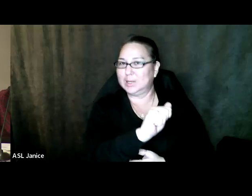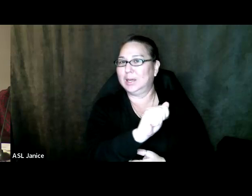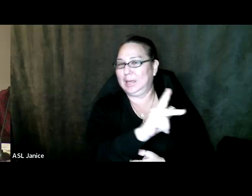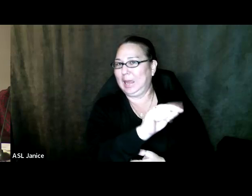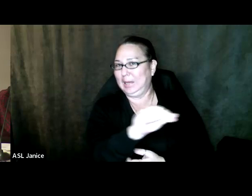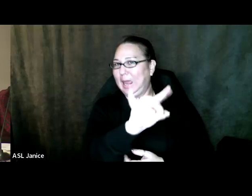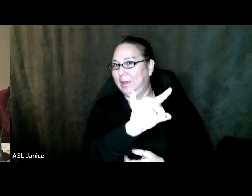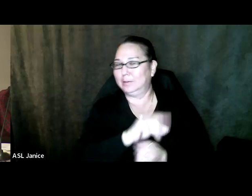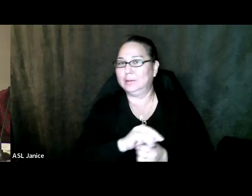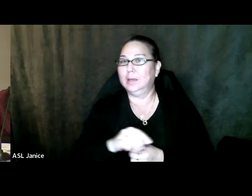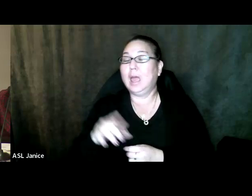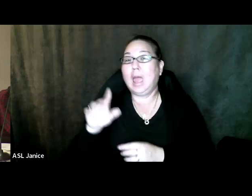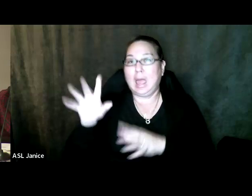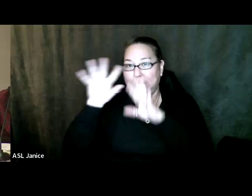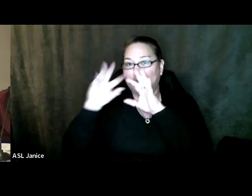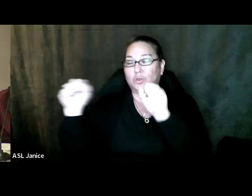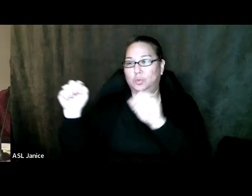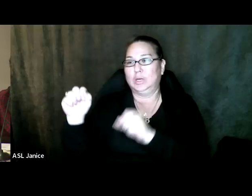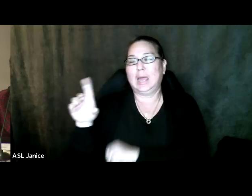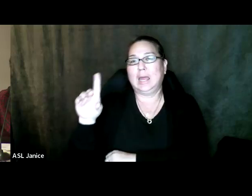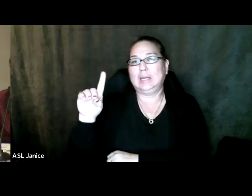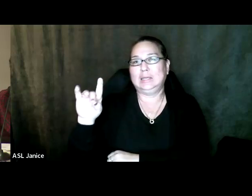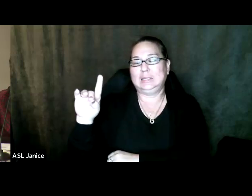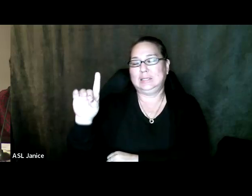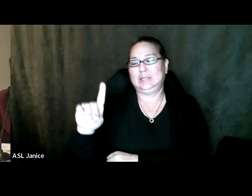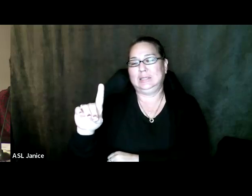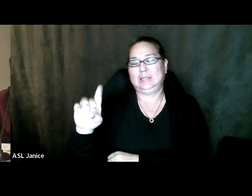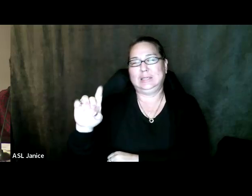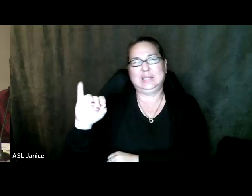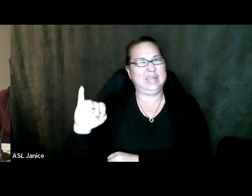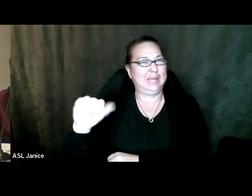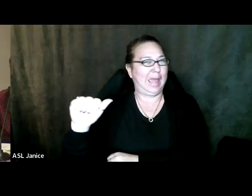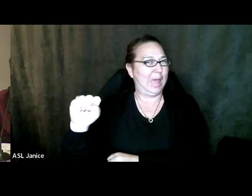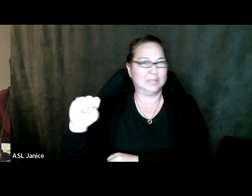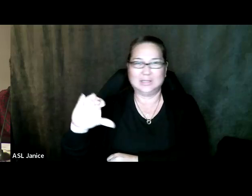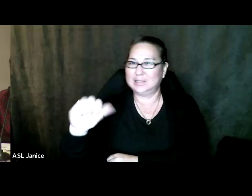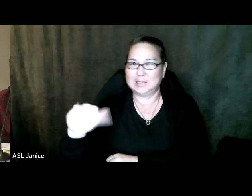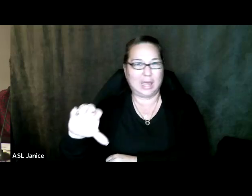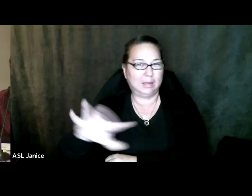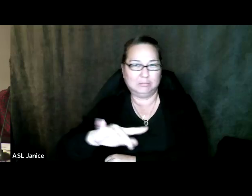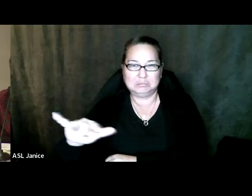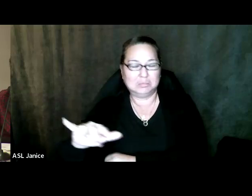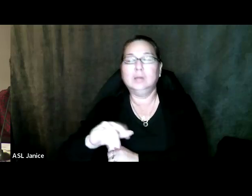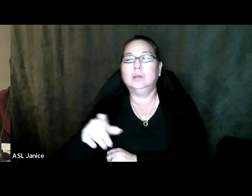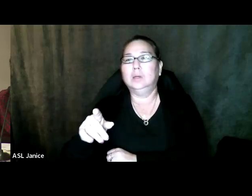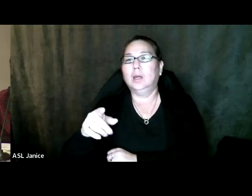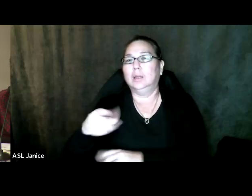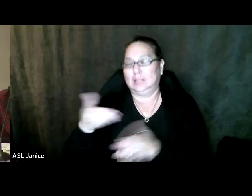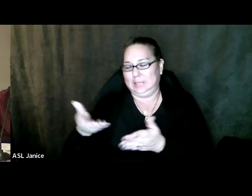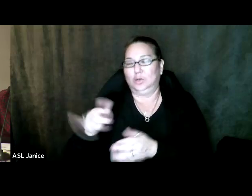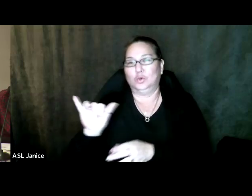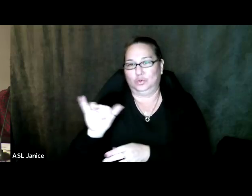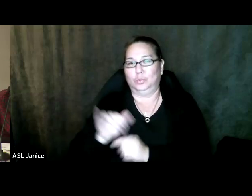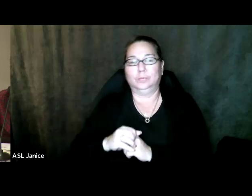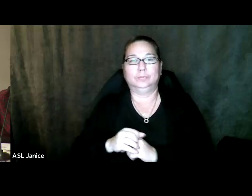School Superintendent Natalie Diaz-Ake are also here to share more about the 2 schools. Chief of Teaching and Learning Leslie Miller